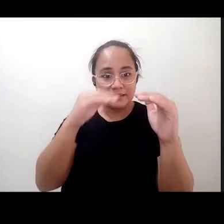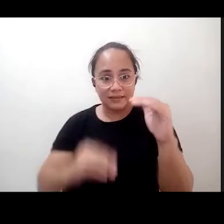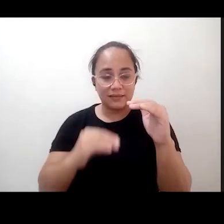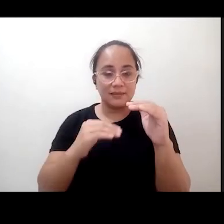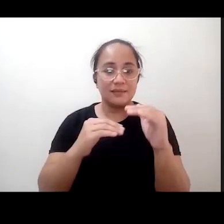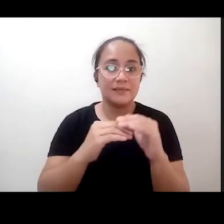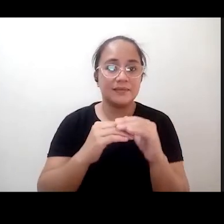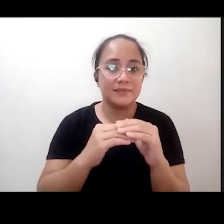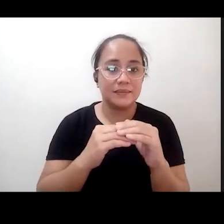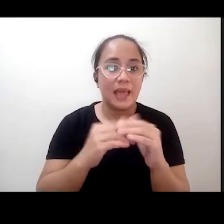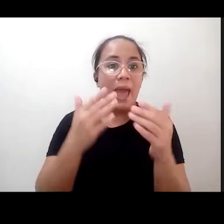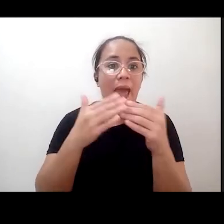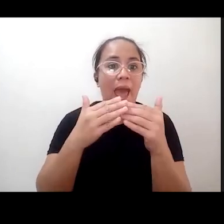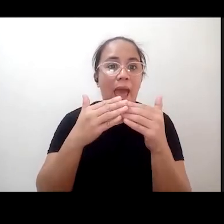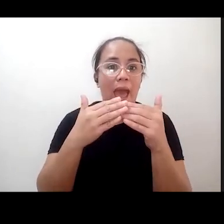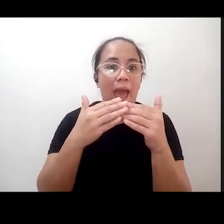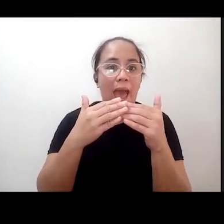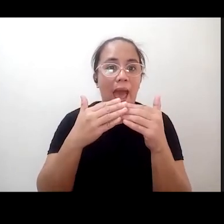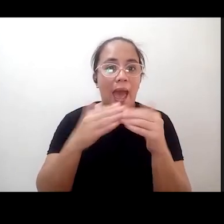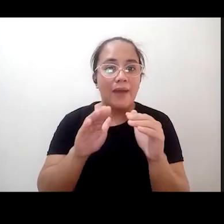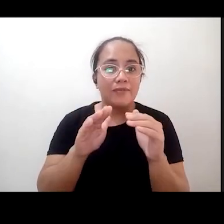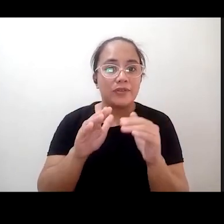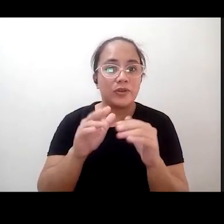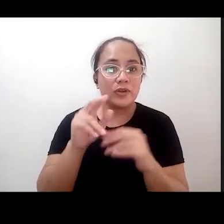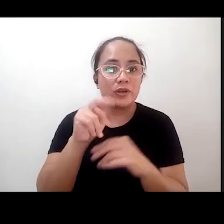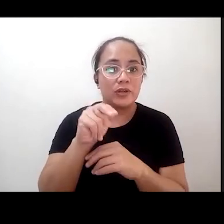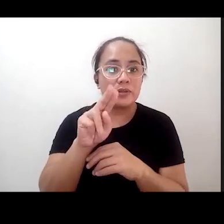After number, hit the return.